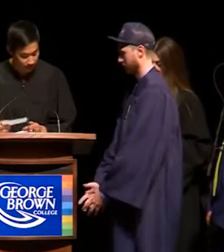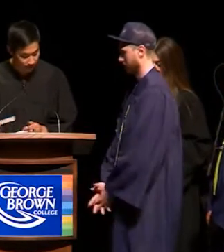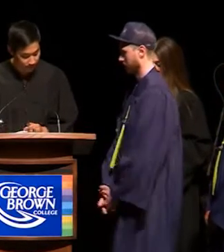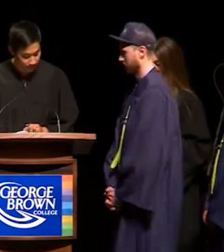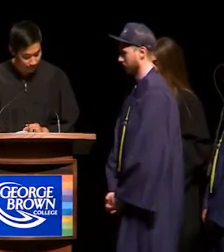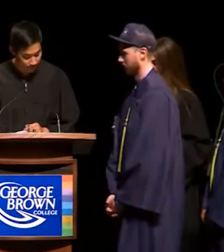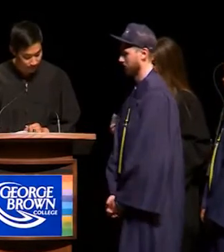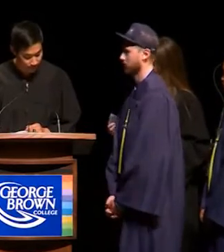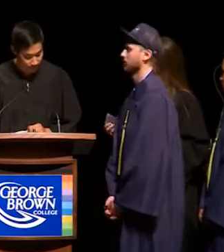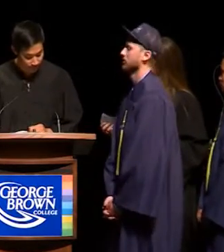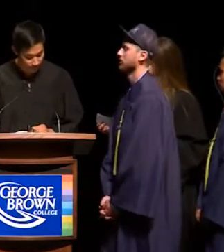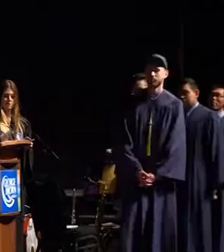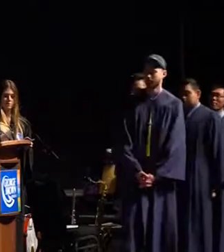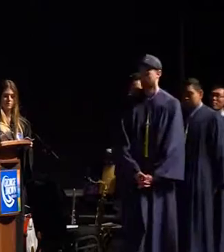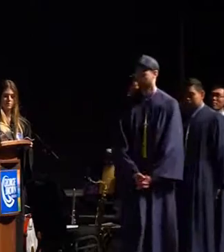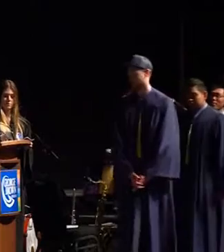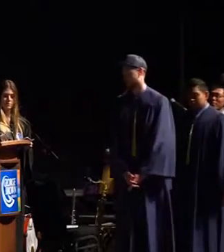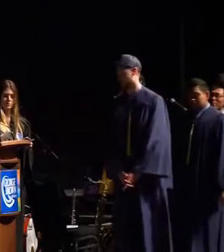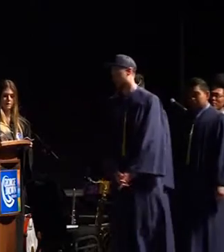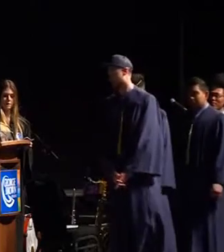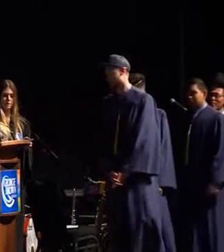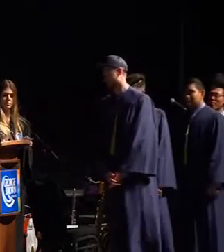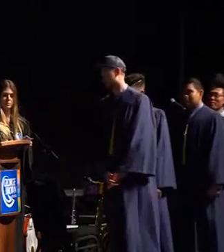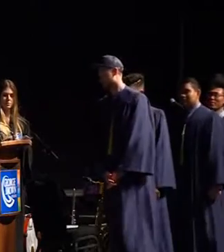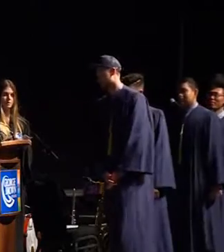Barber.